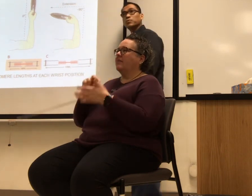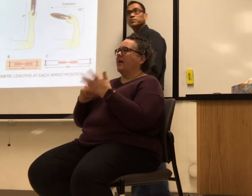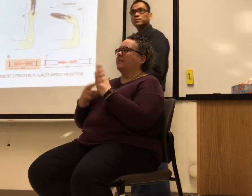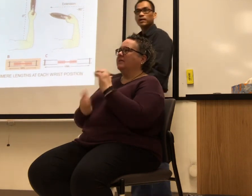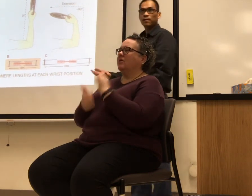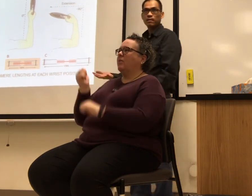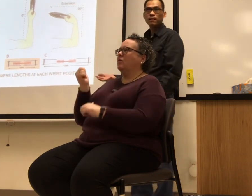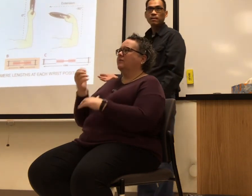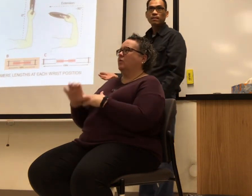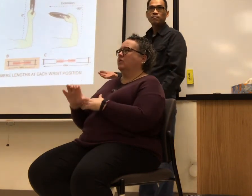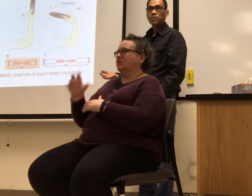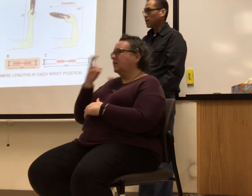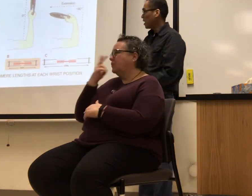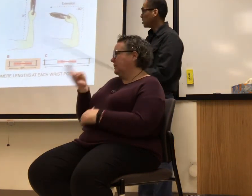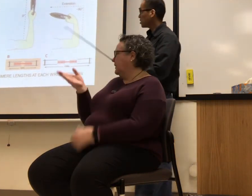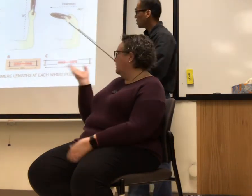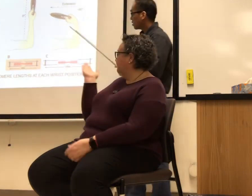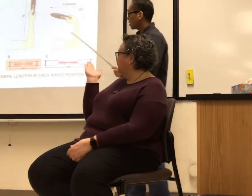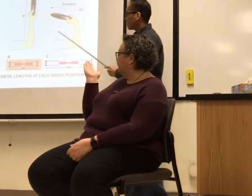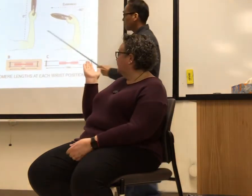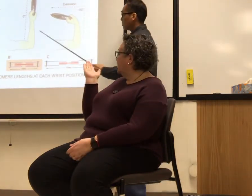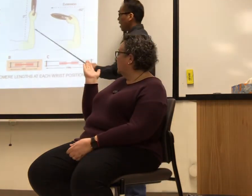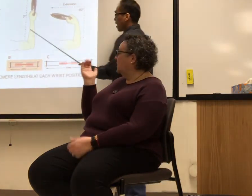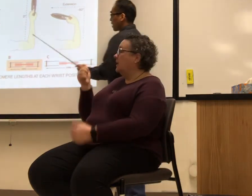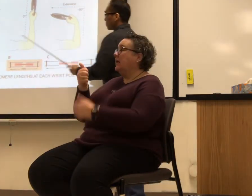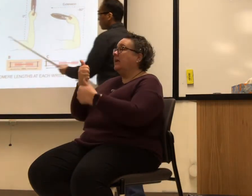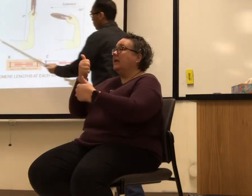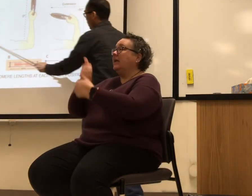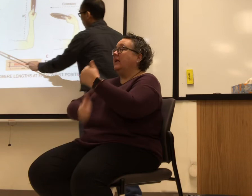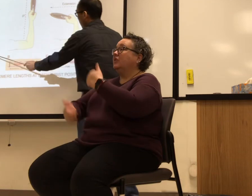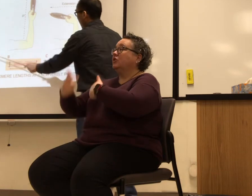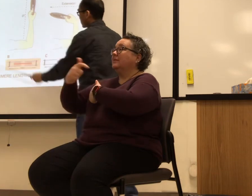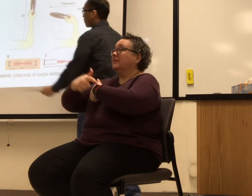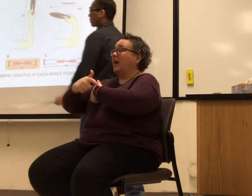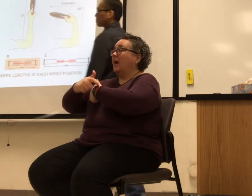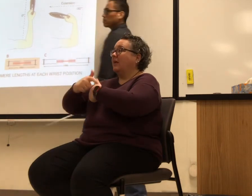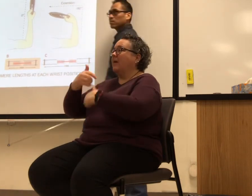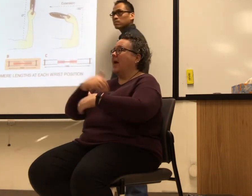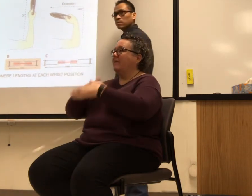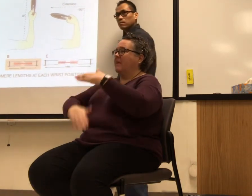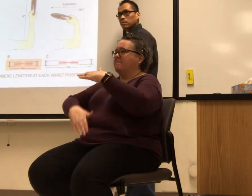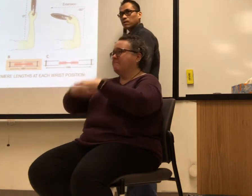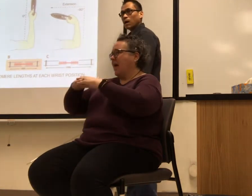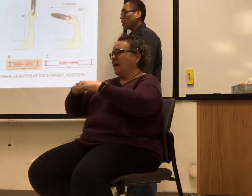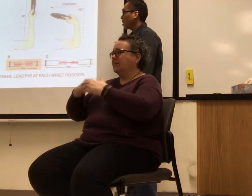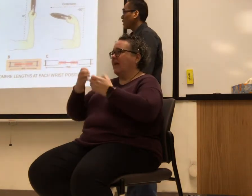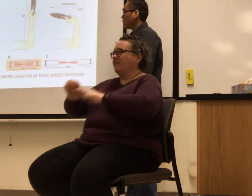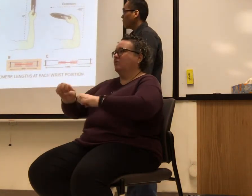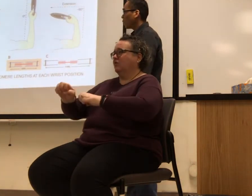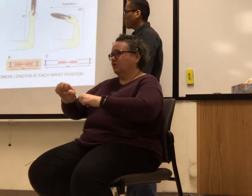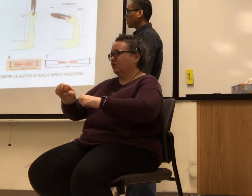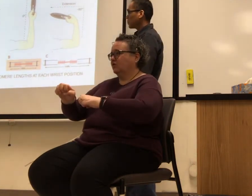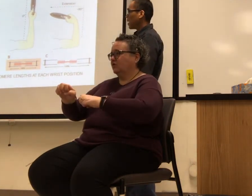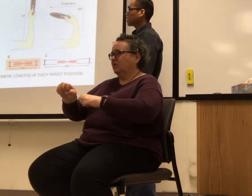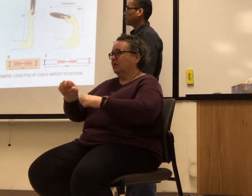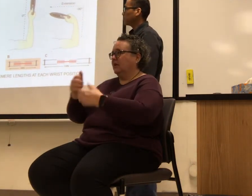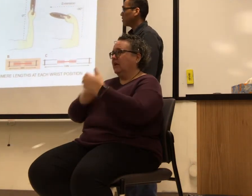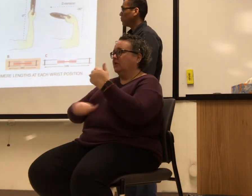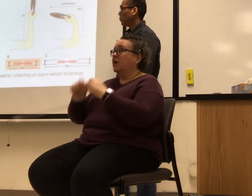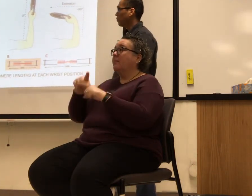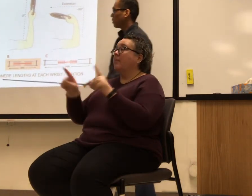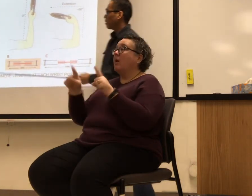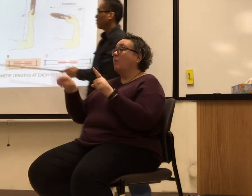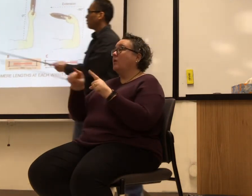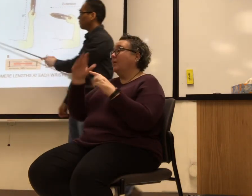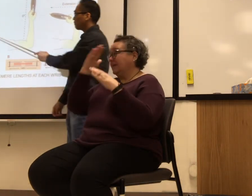what you're supposed to see. Each time, you're given a max effort. But what you expect is